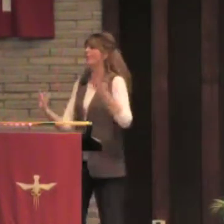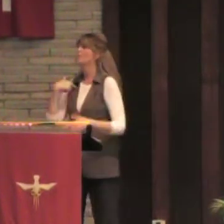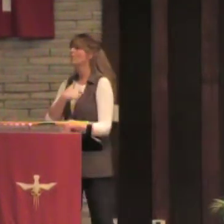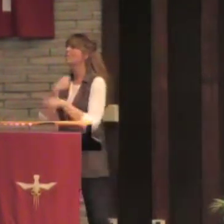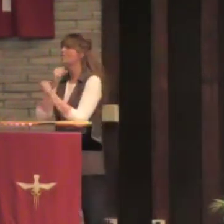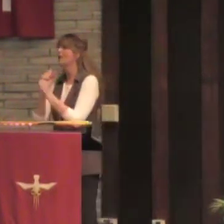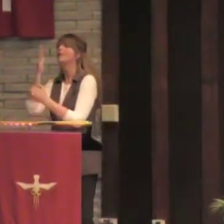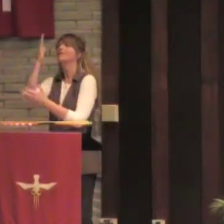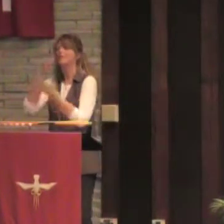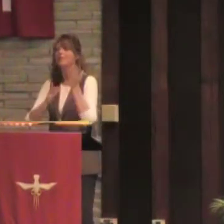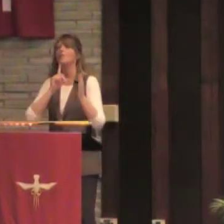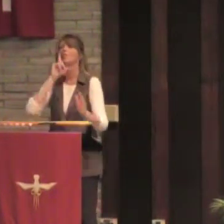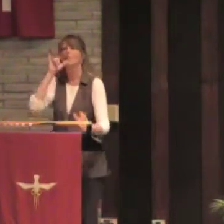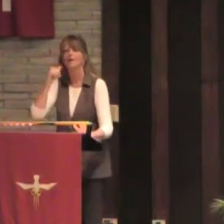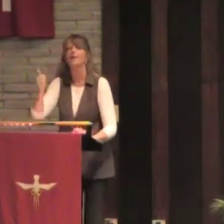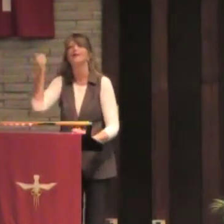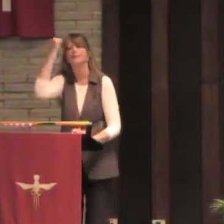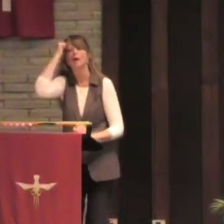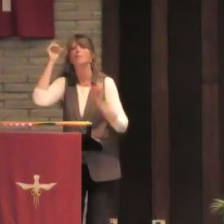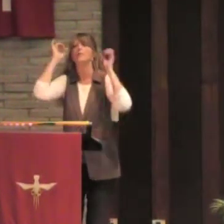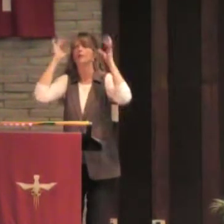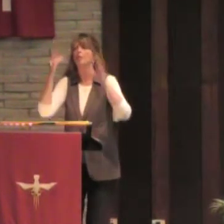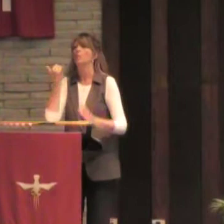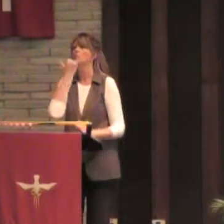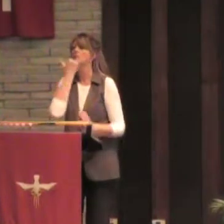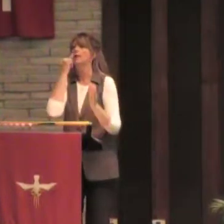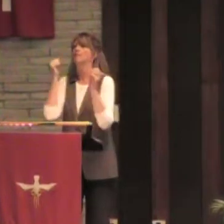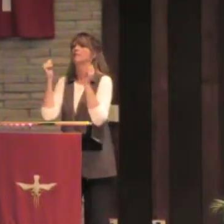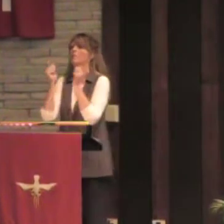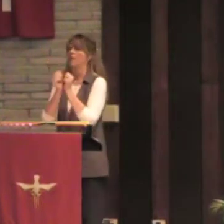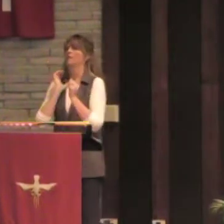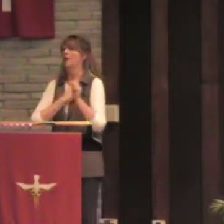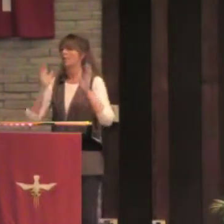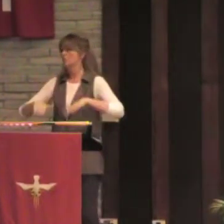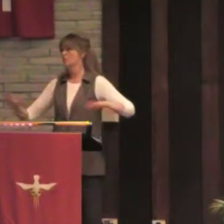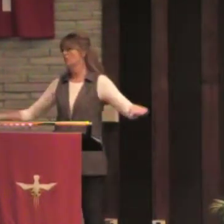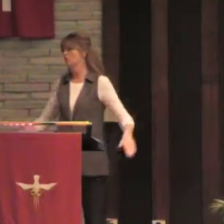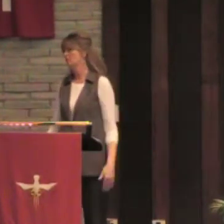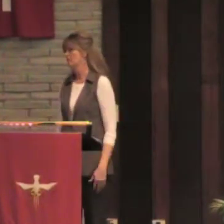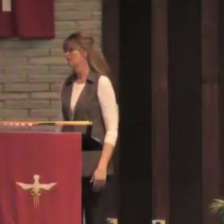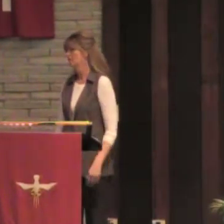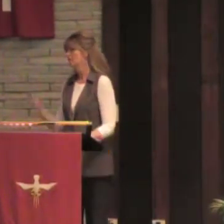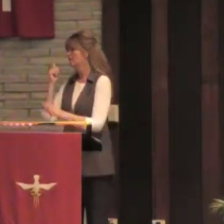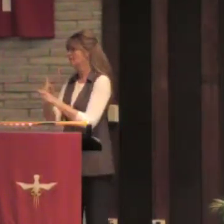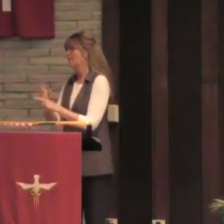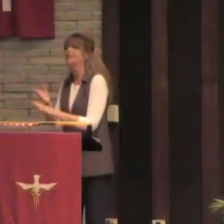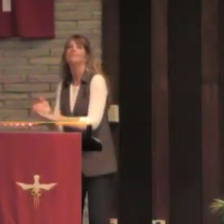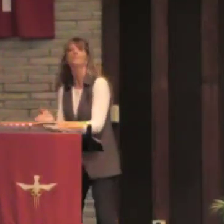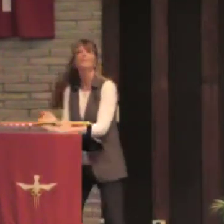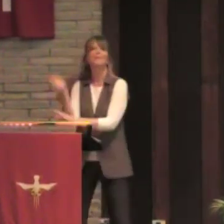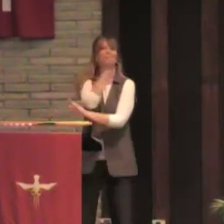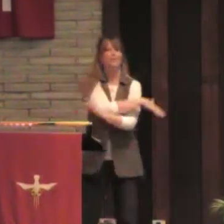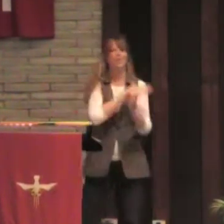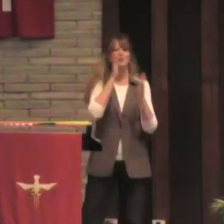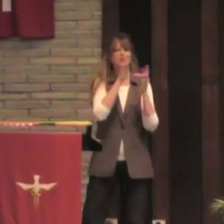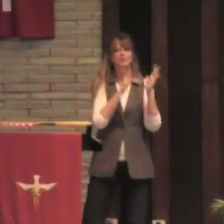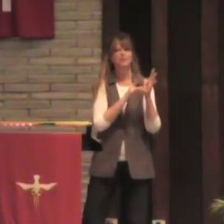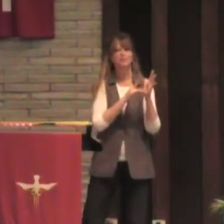But think about Jesus. We have made some really dumb and terrible mistakes with our children,